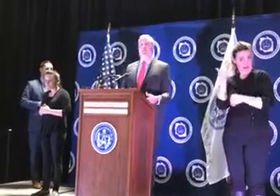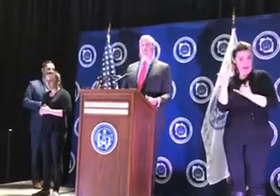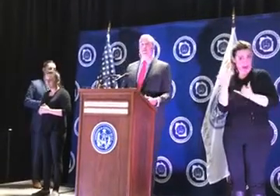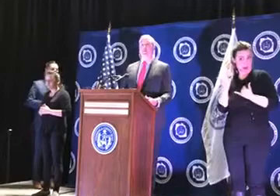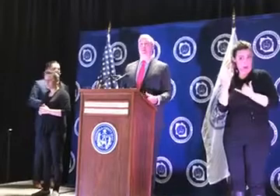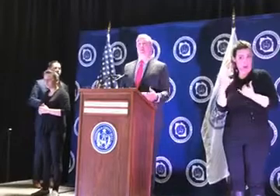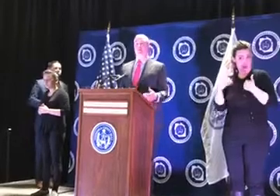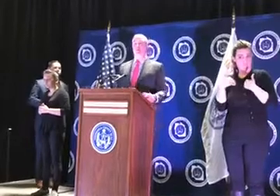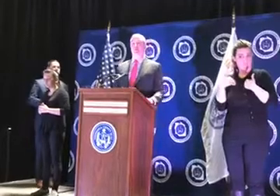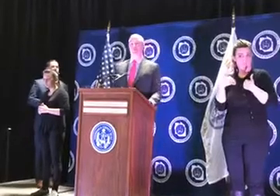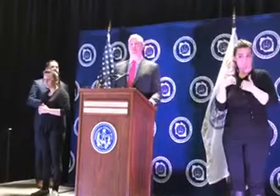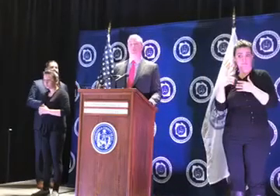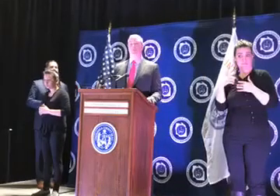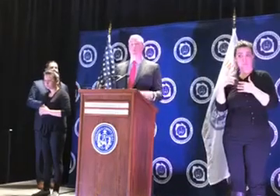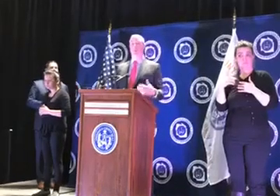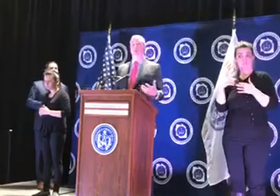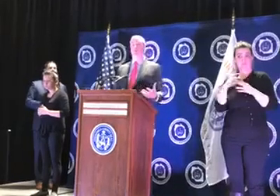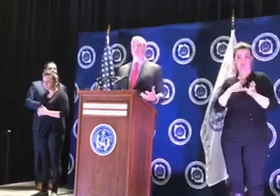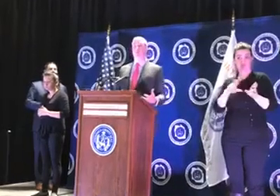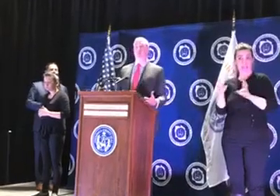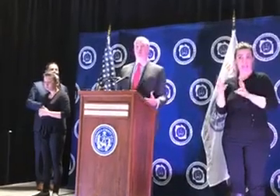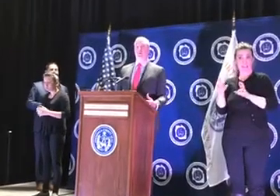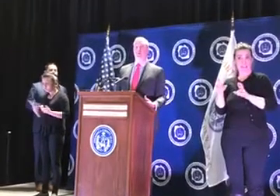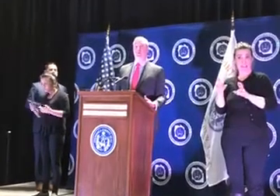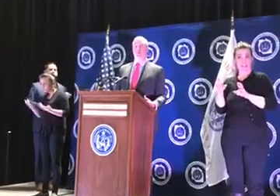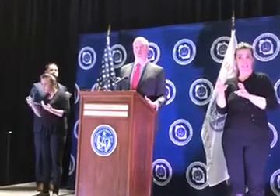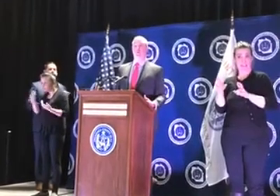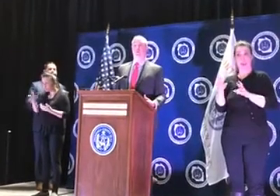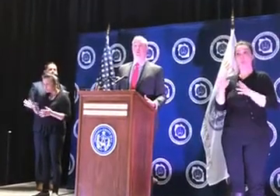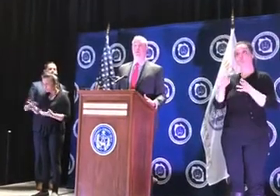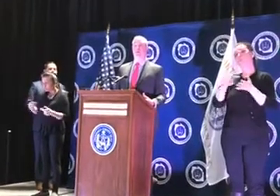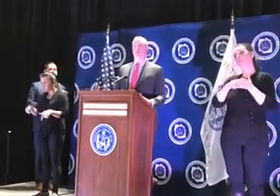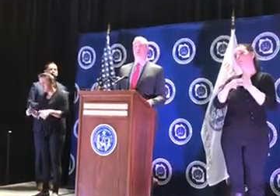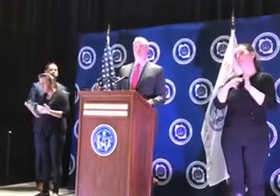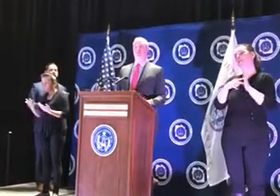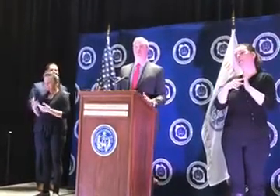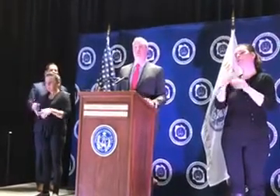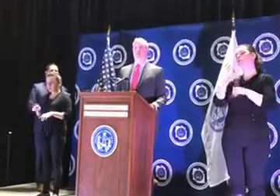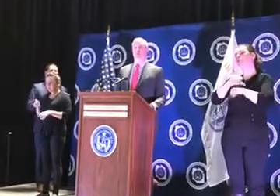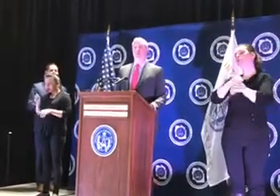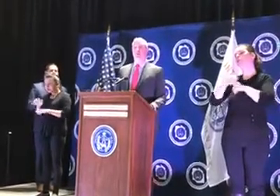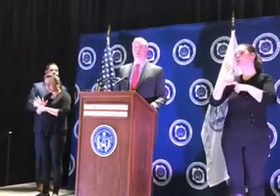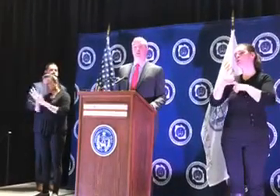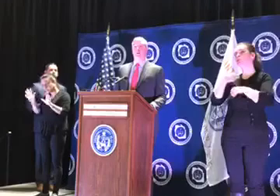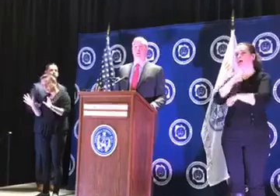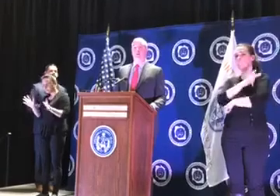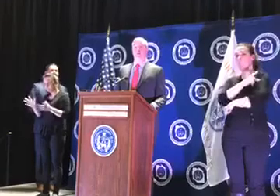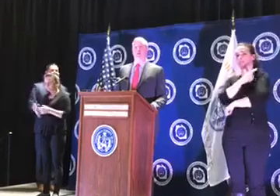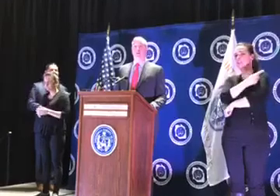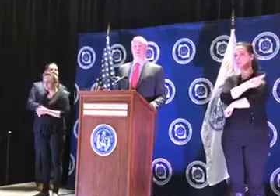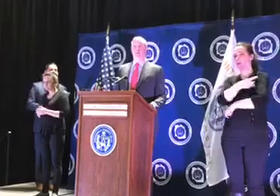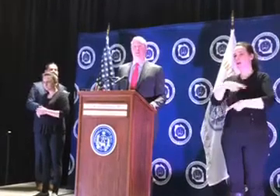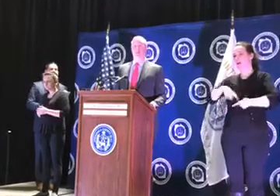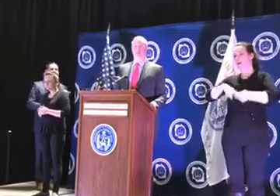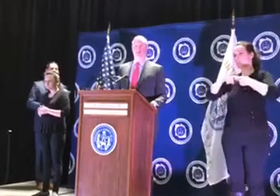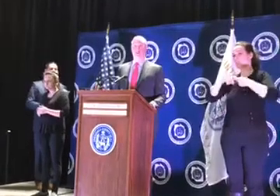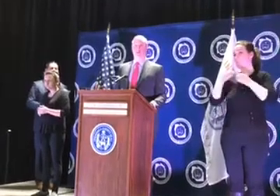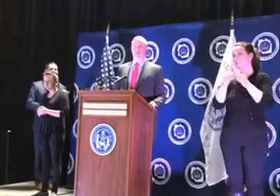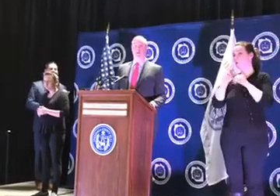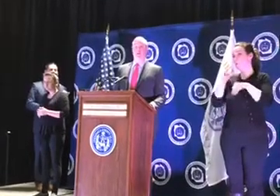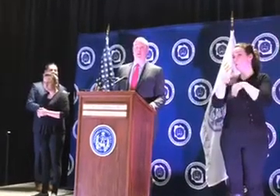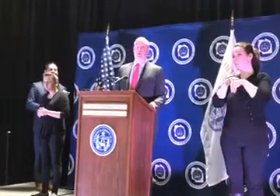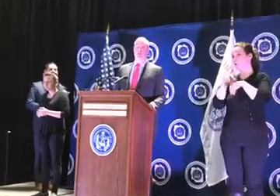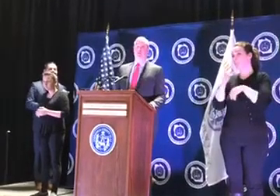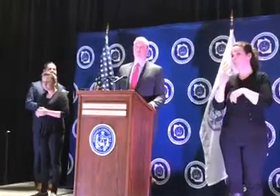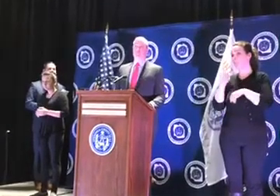elective surgeries and other procedures that would require an inpatient hospital bed, those have been delayed when they can have been